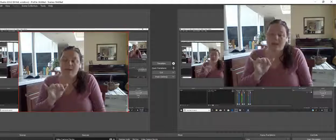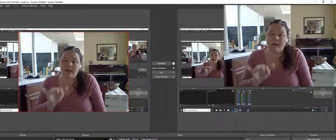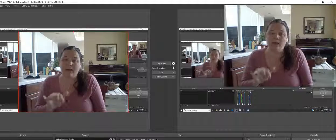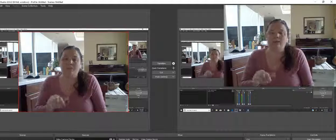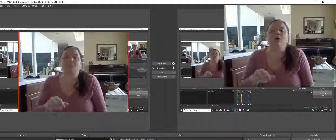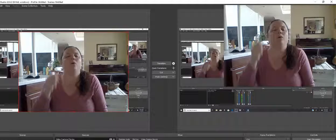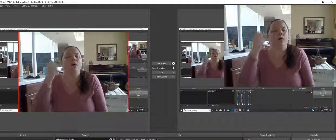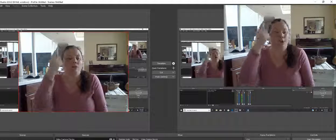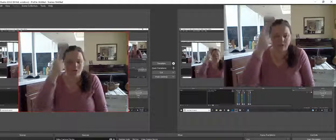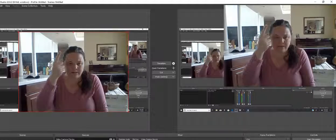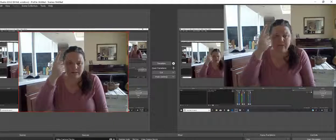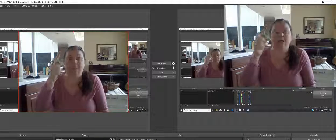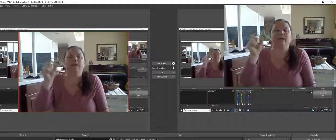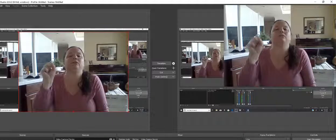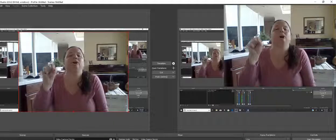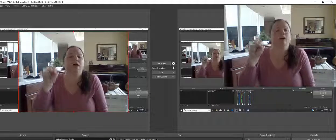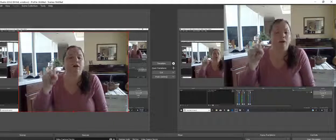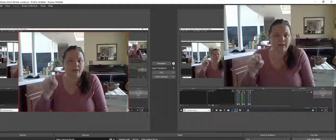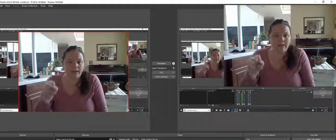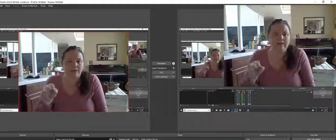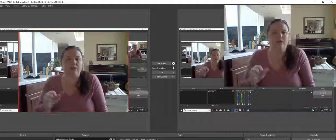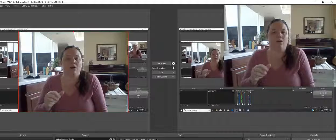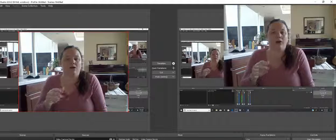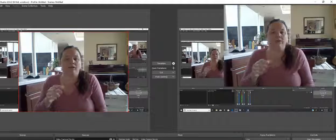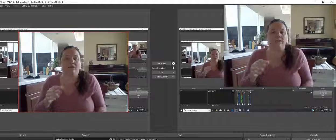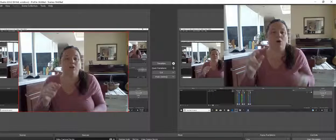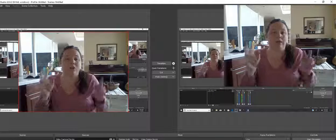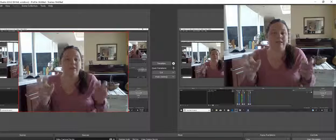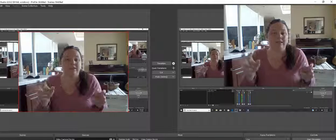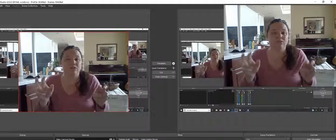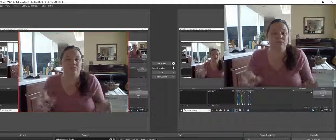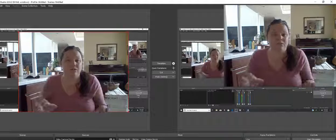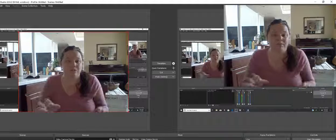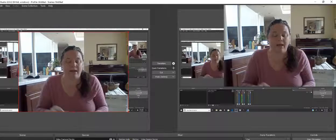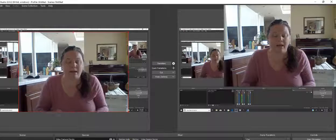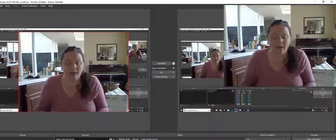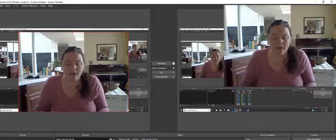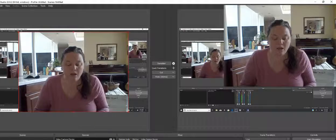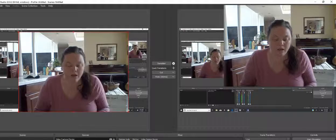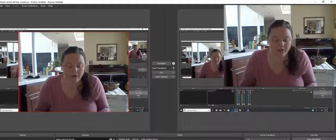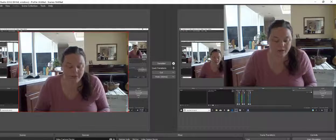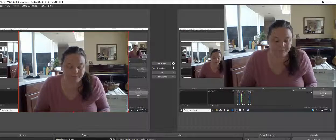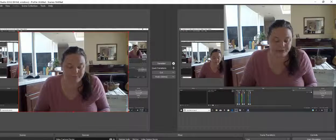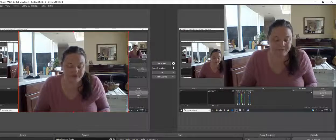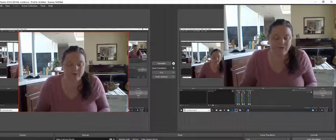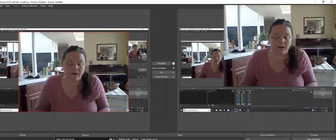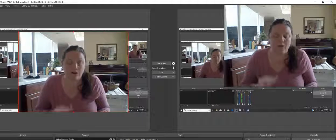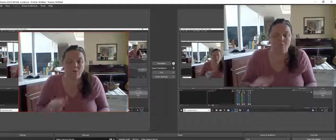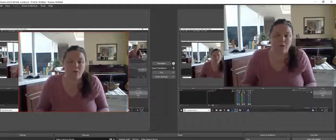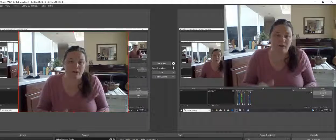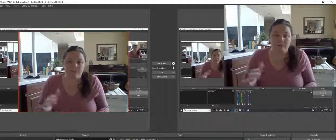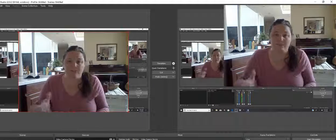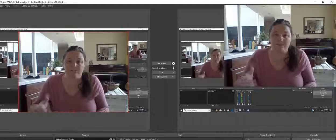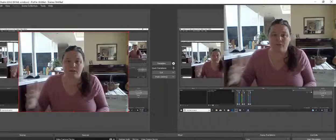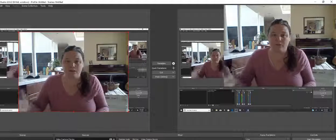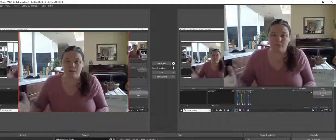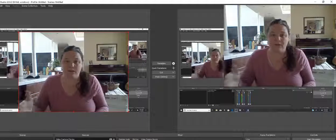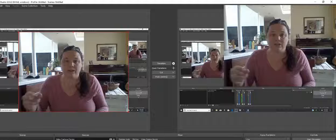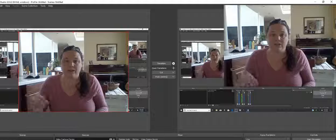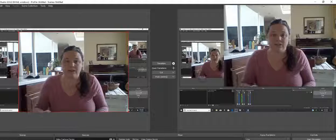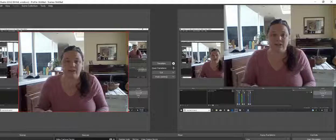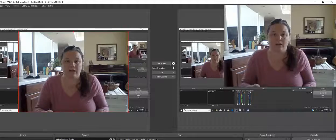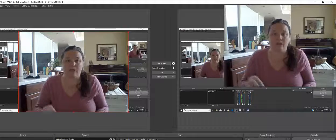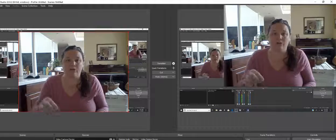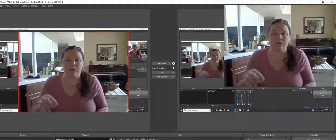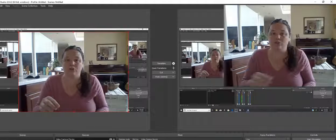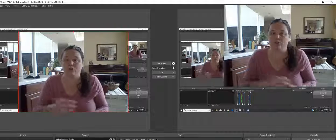ah, okay, oh, I understand, ah, yes, okay, that's called listener's feedback. And it's very important for effective